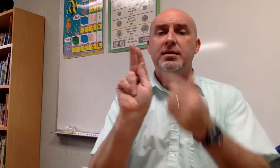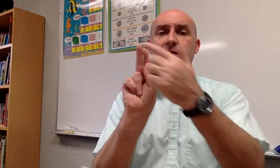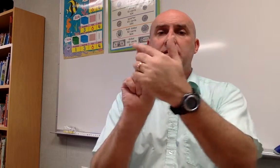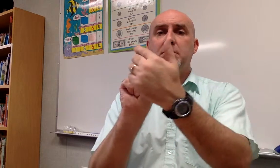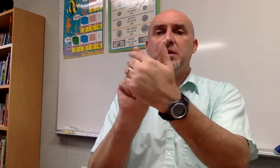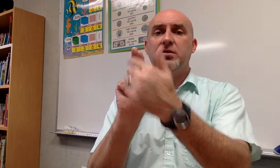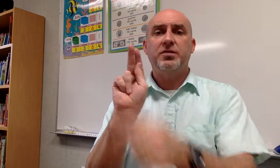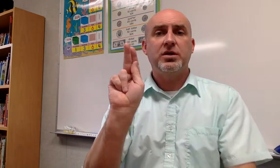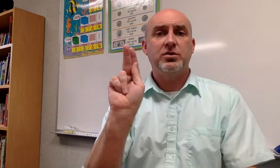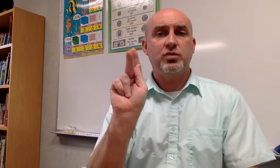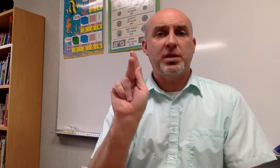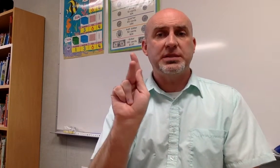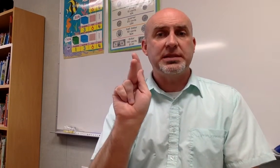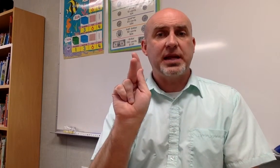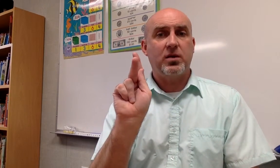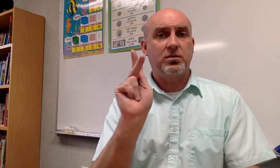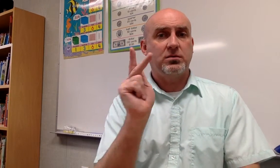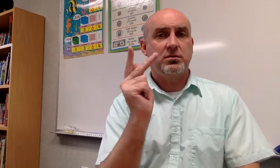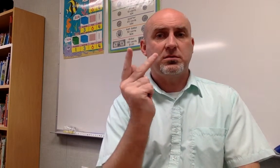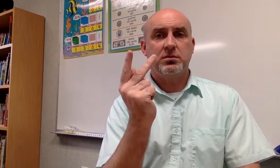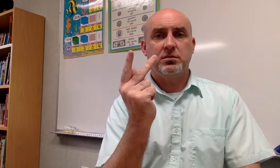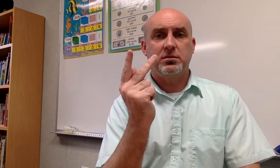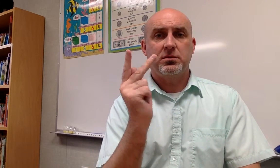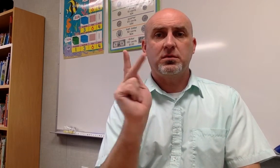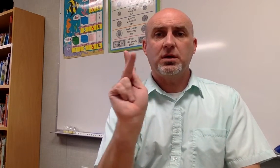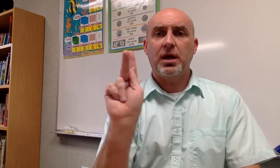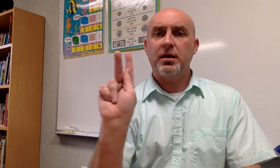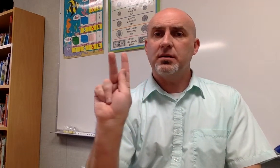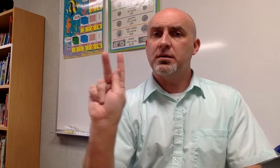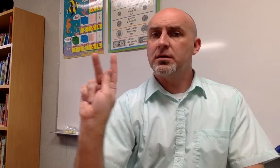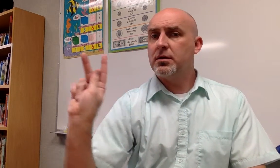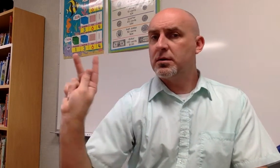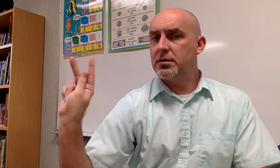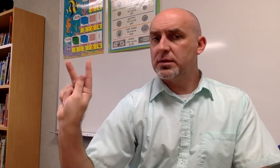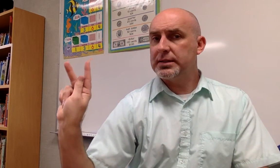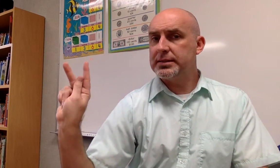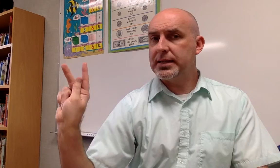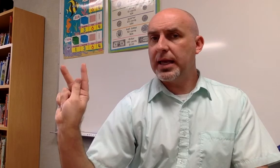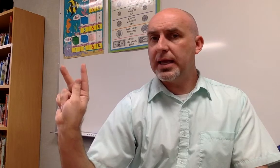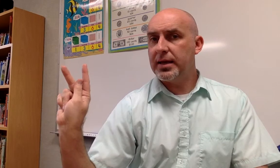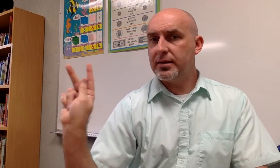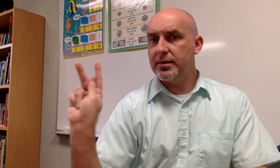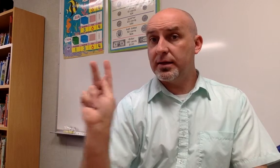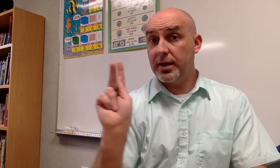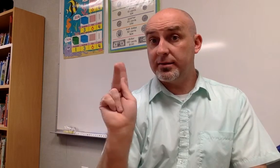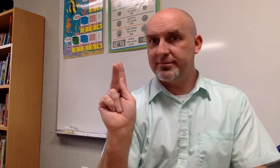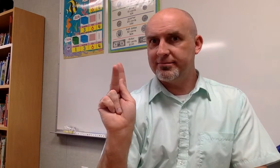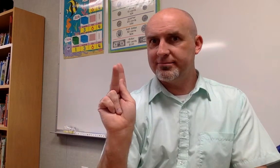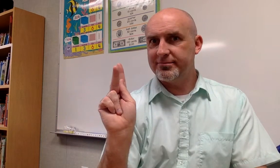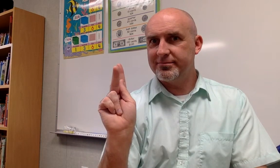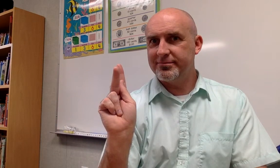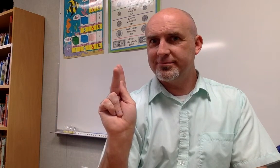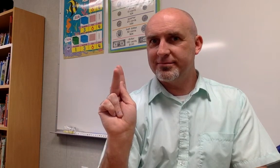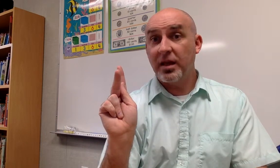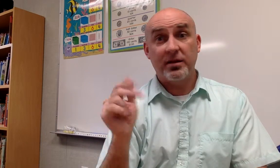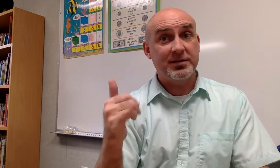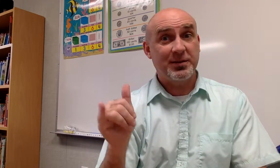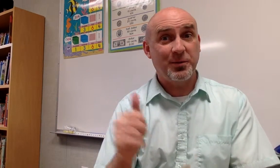the middle finger drops down. Okay? That's the K again. You still with